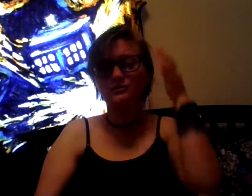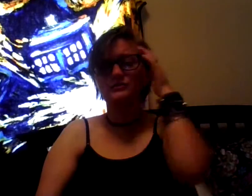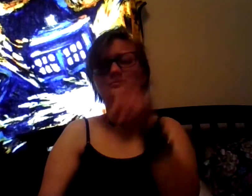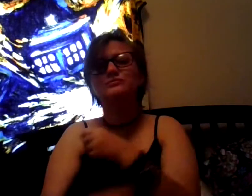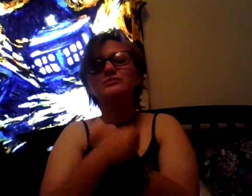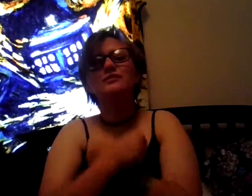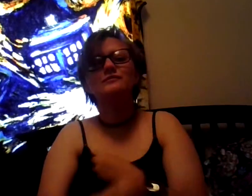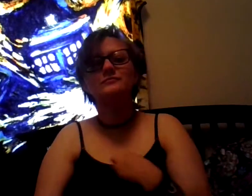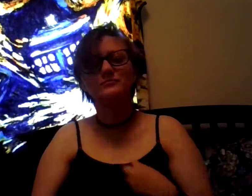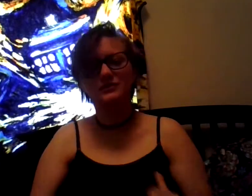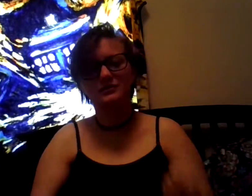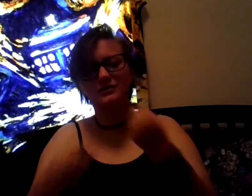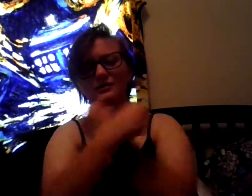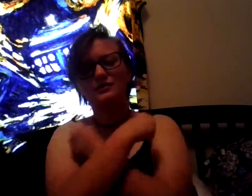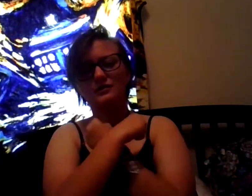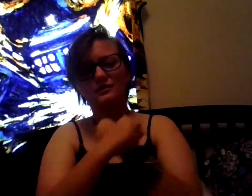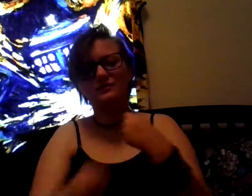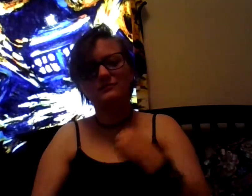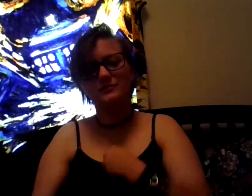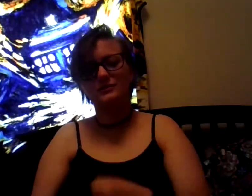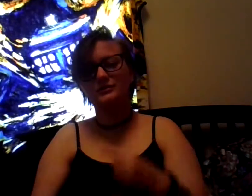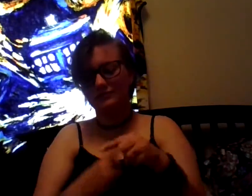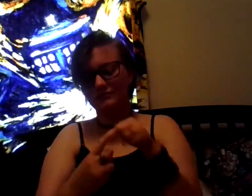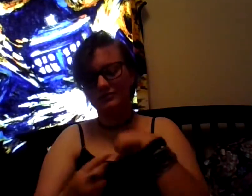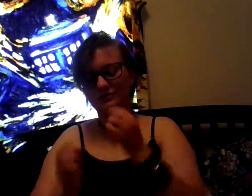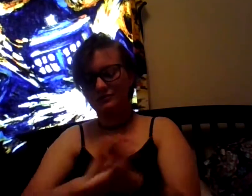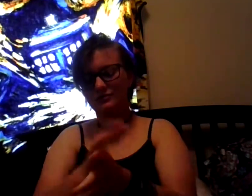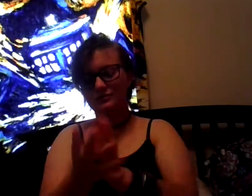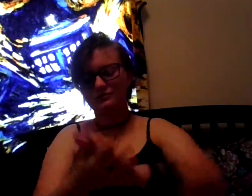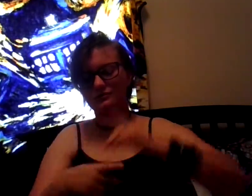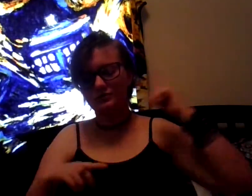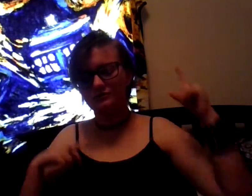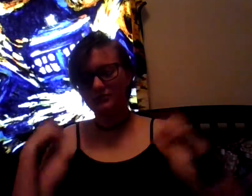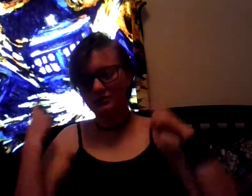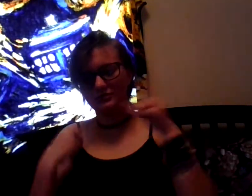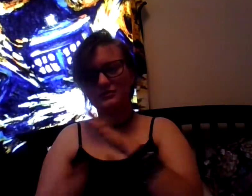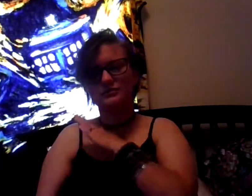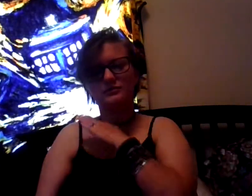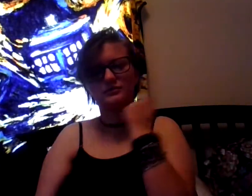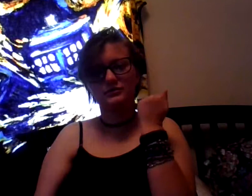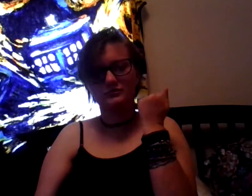you love me, even when I lose my head.